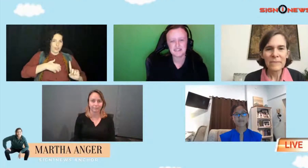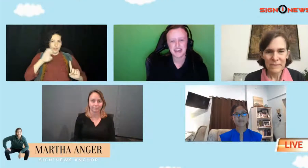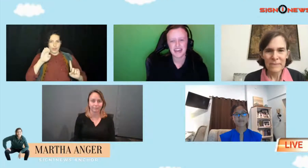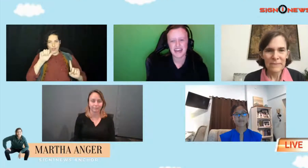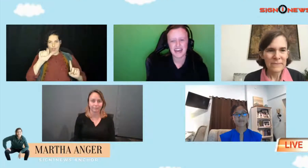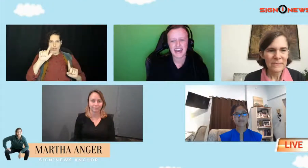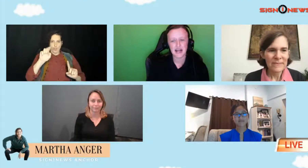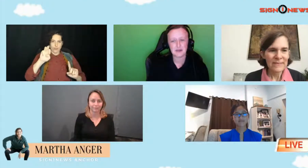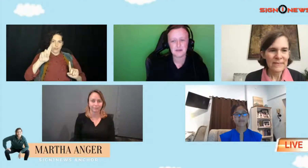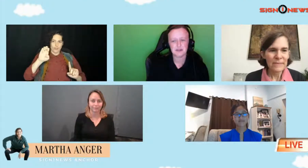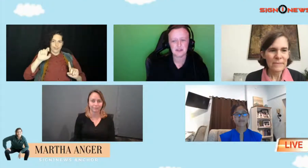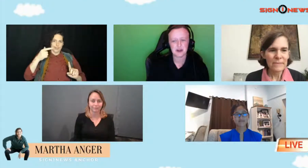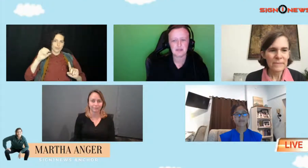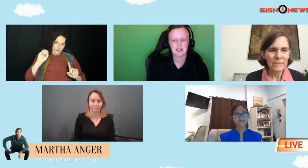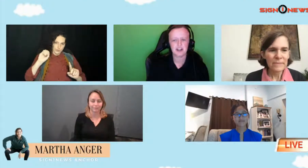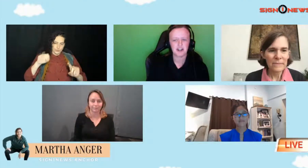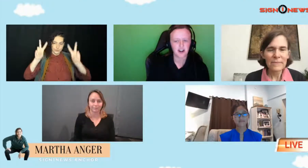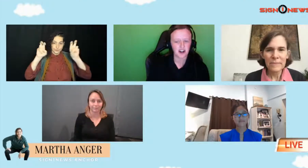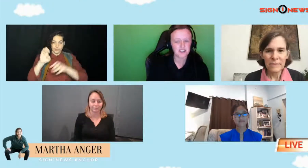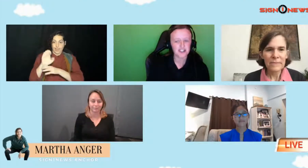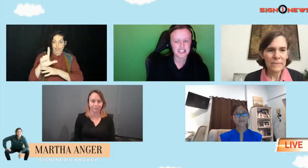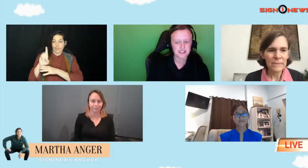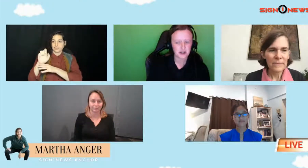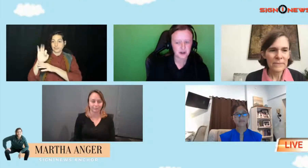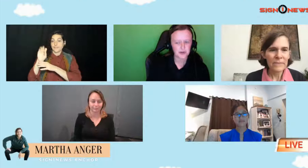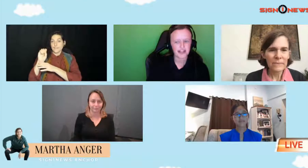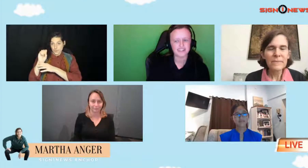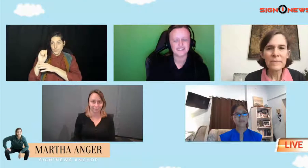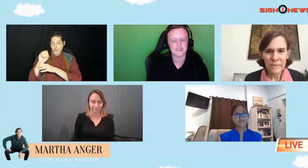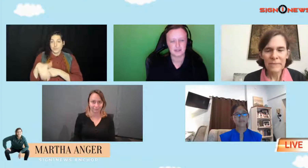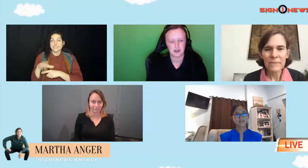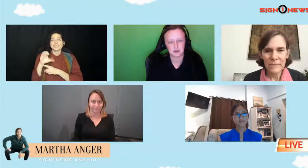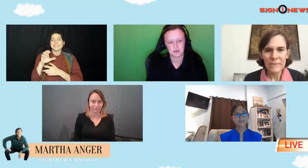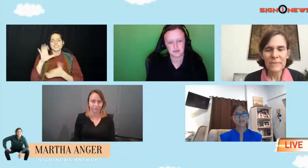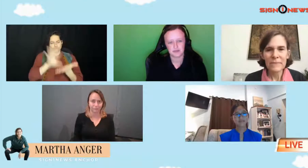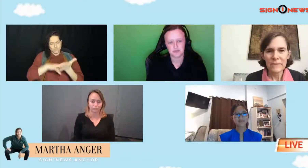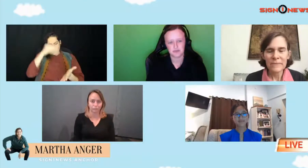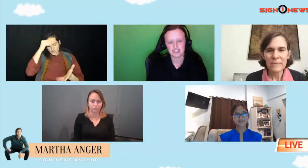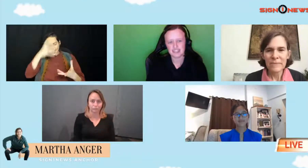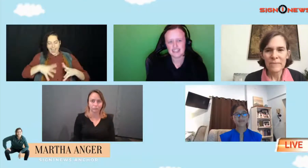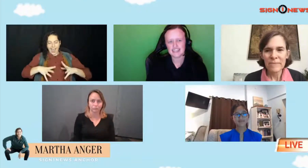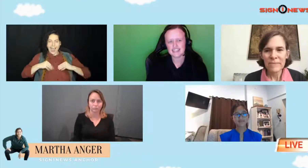bit of help from her alter ego, Elodefo,